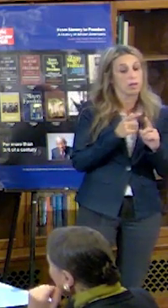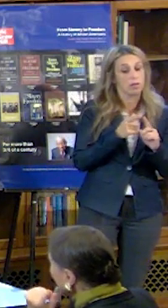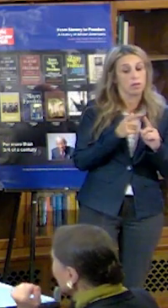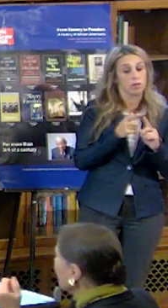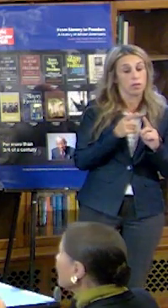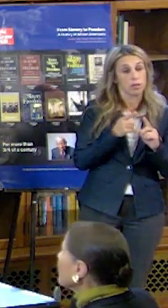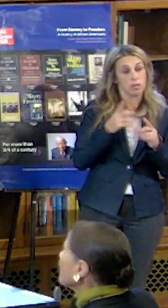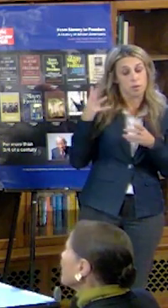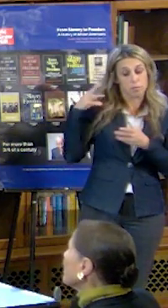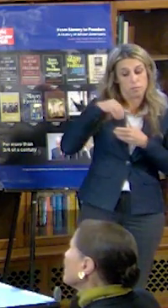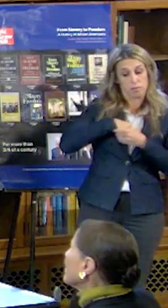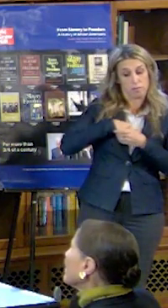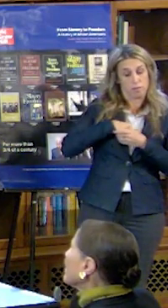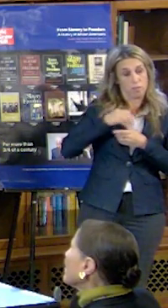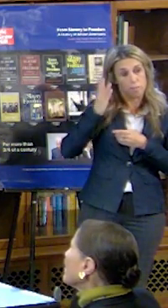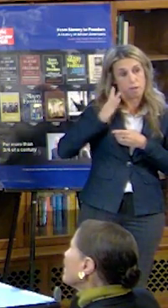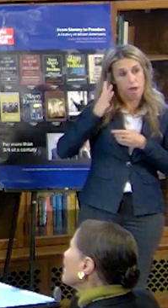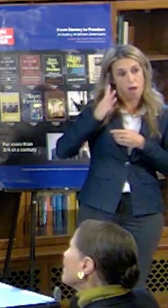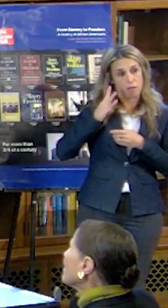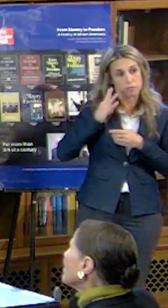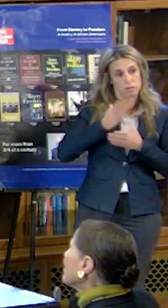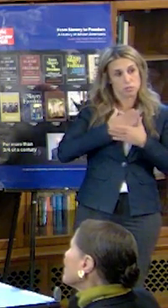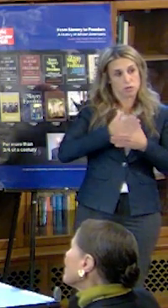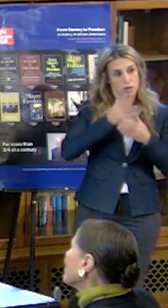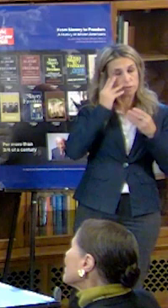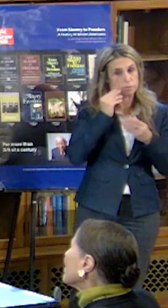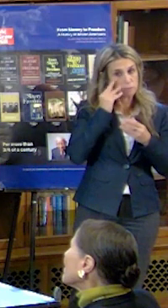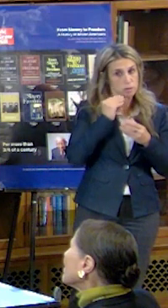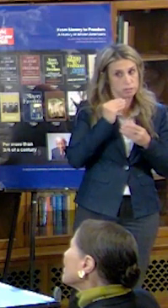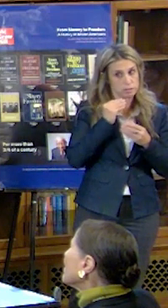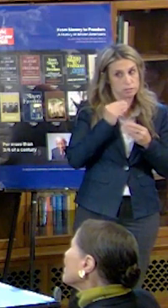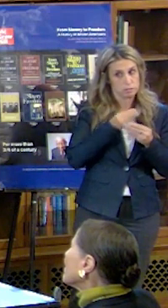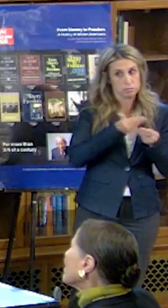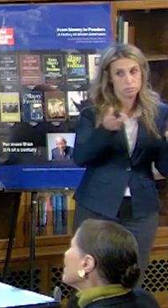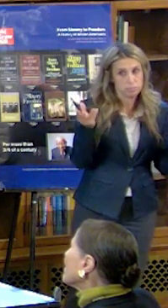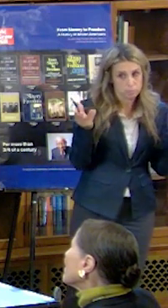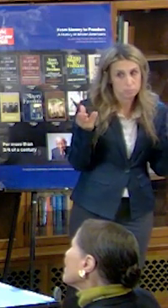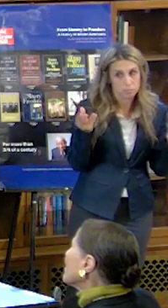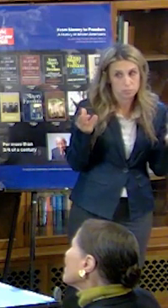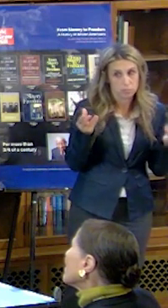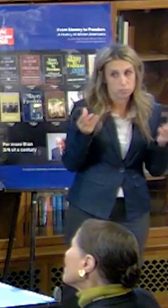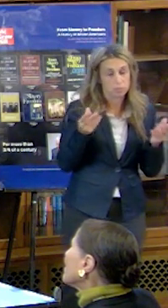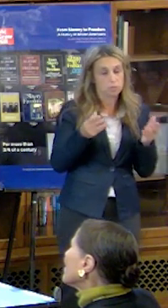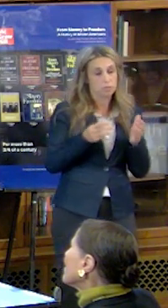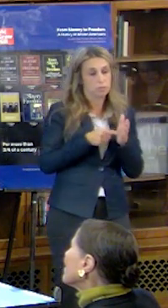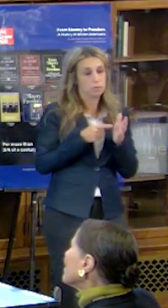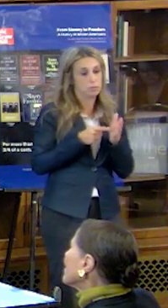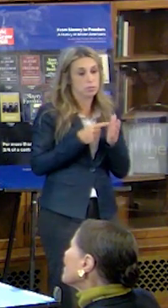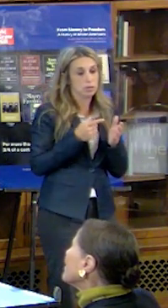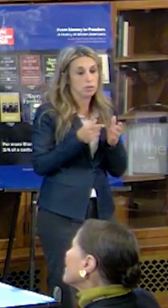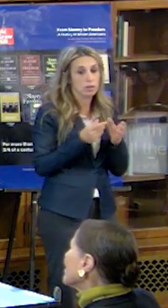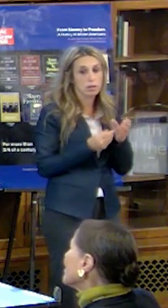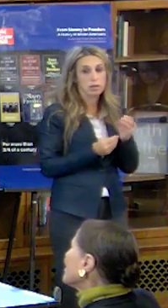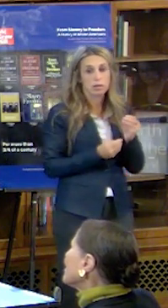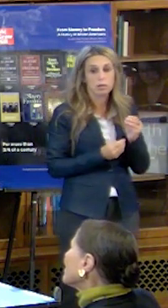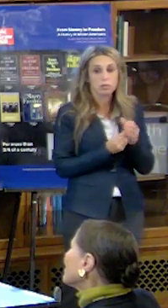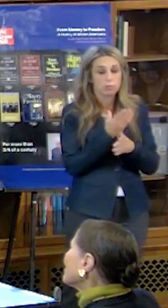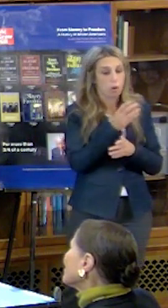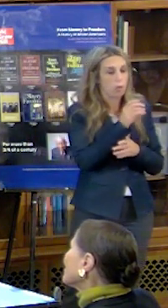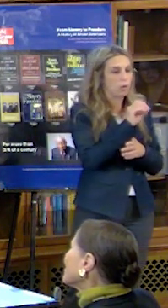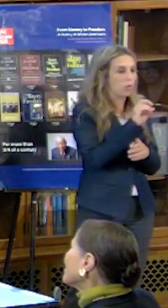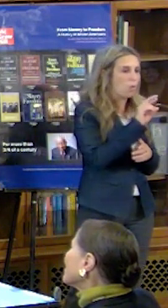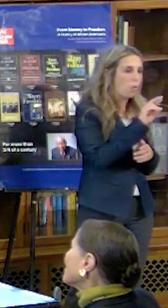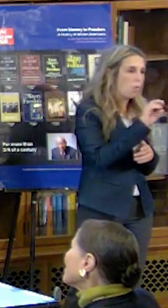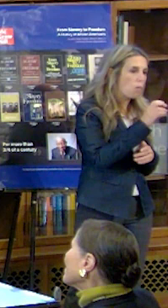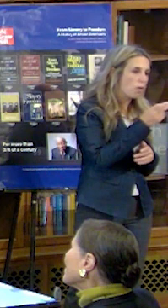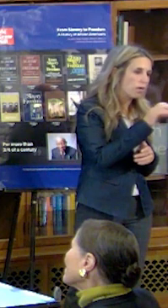so many people share their experiences of of having these intimate experiences with him growing orchids and fly F and